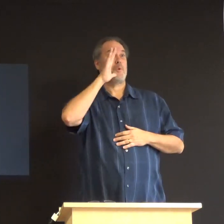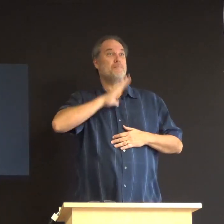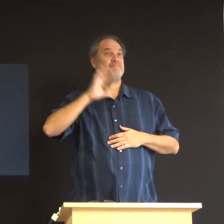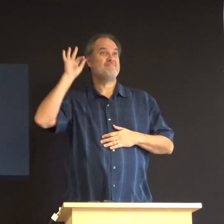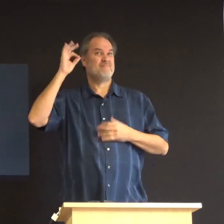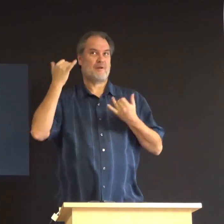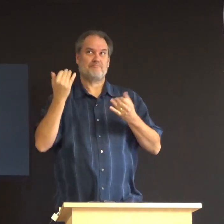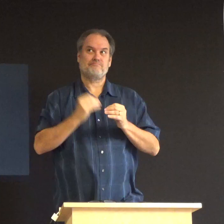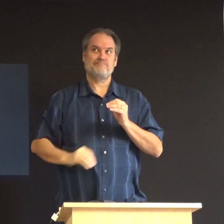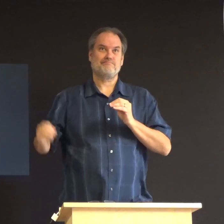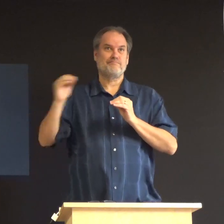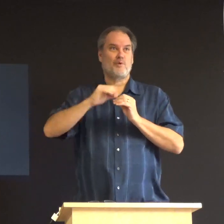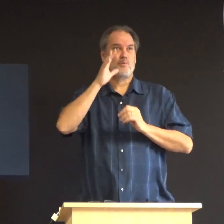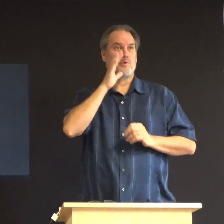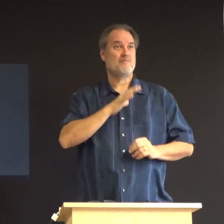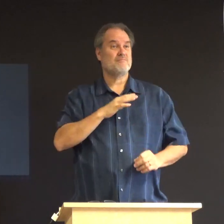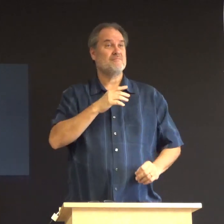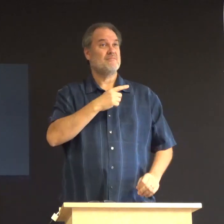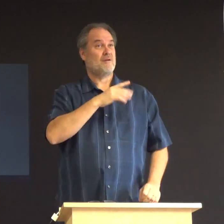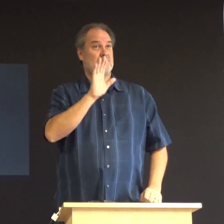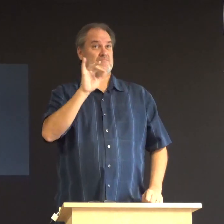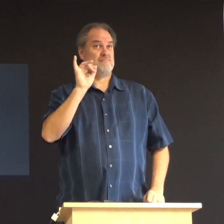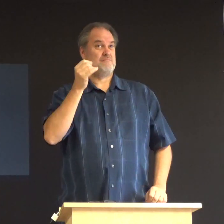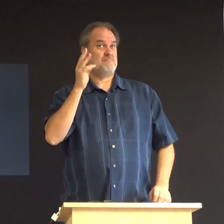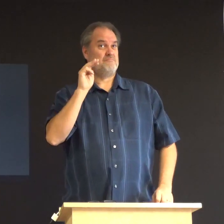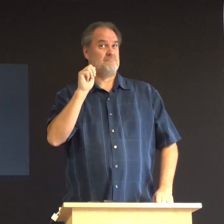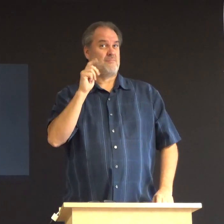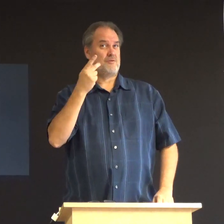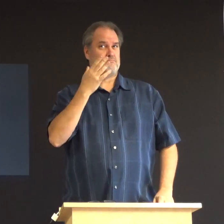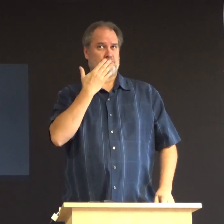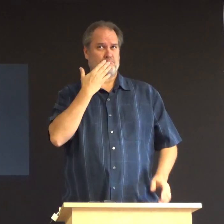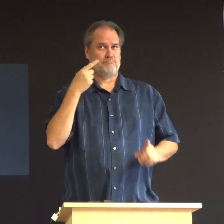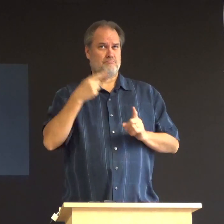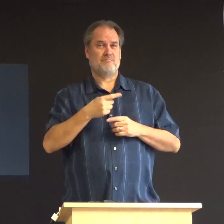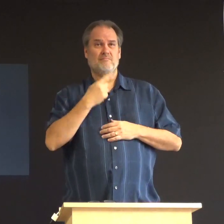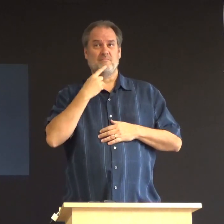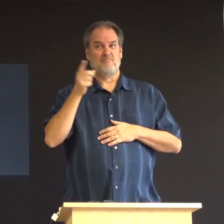It's sad to see. More and more women pastors.